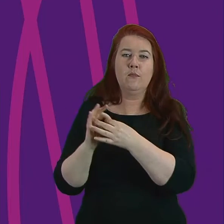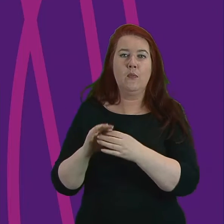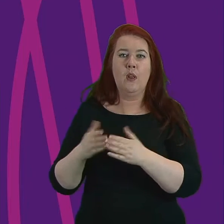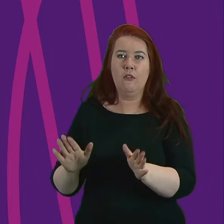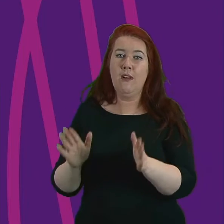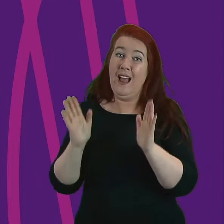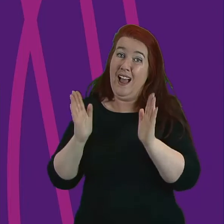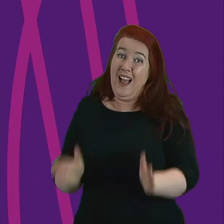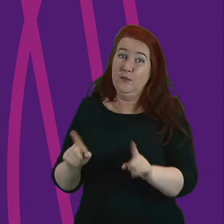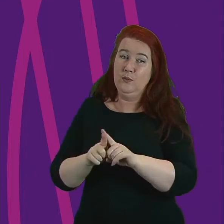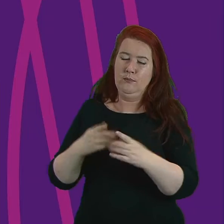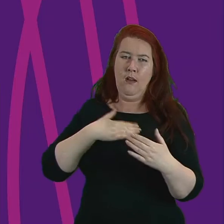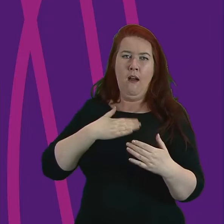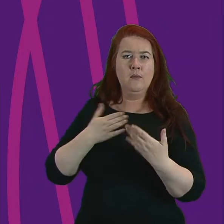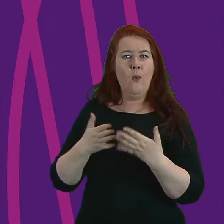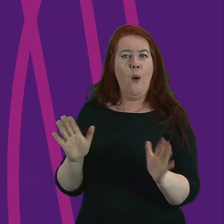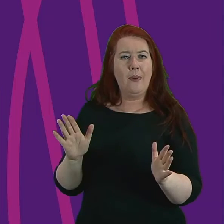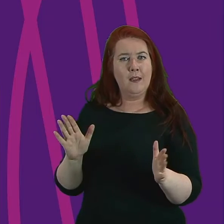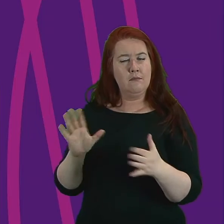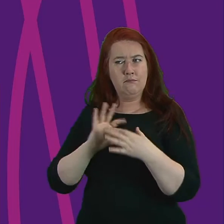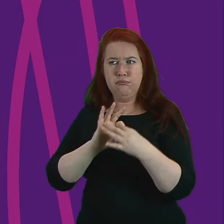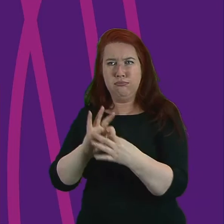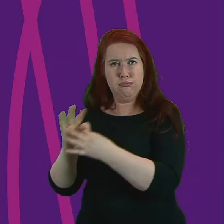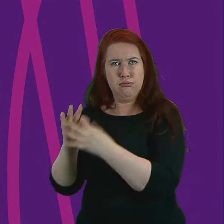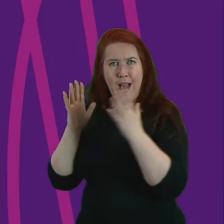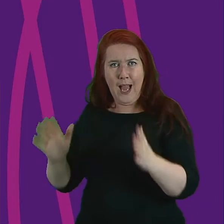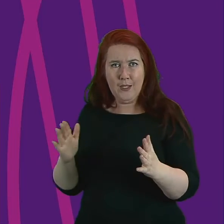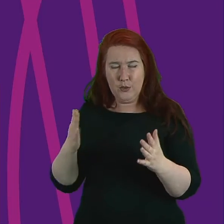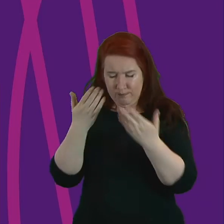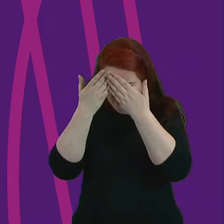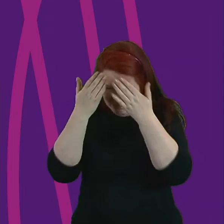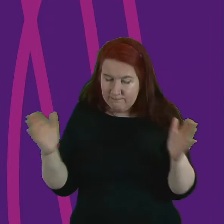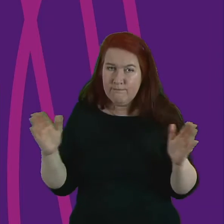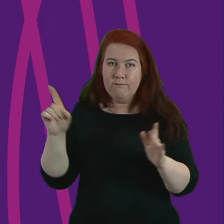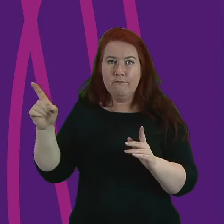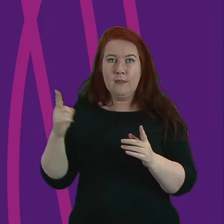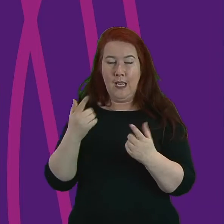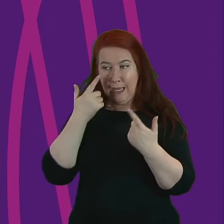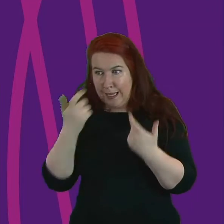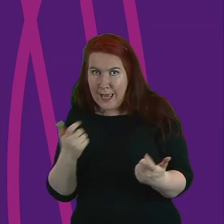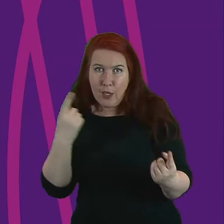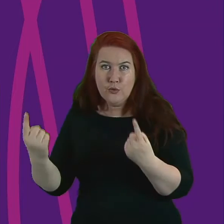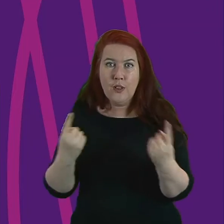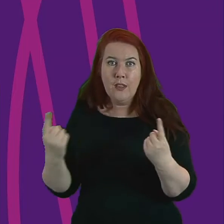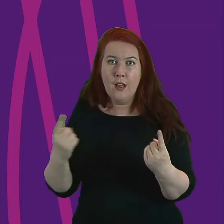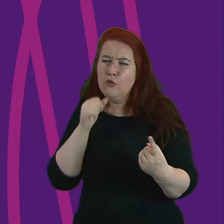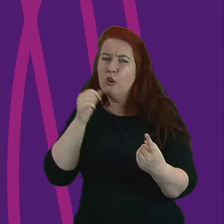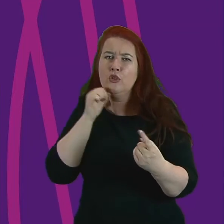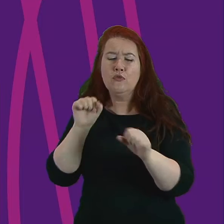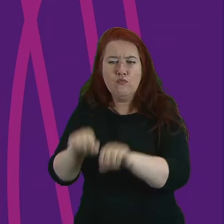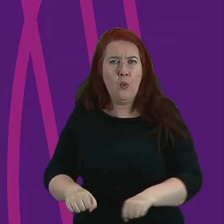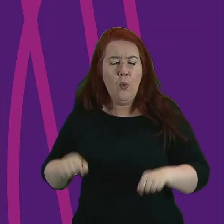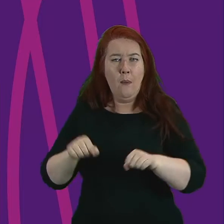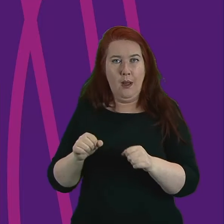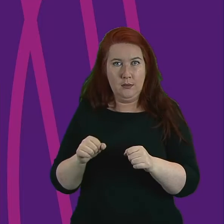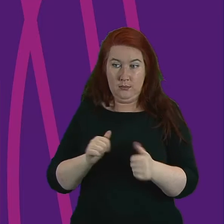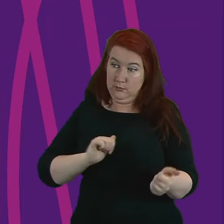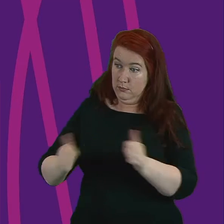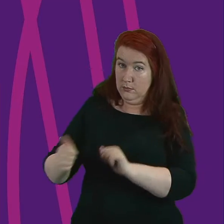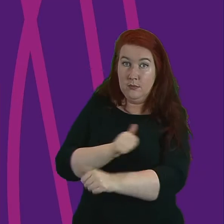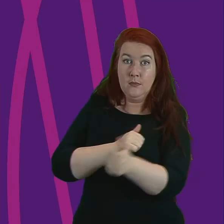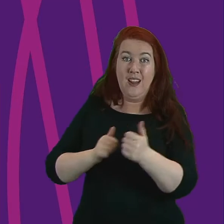his heart to them. He had to care about his crew. It wasn't just the rowing, but his crewmates that he had to give himself up